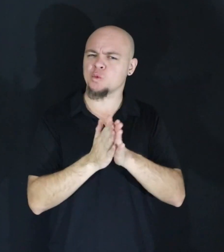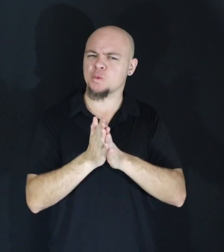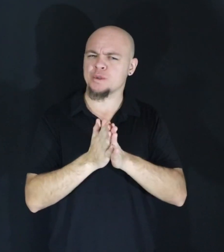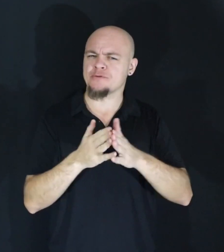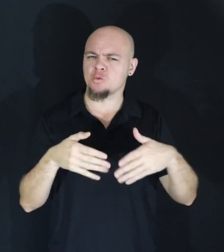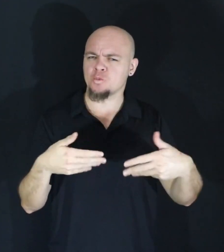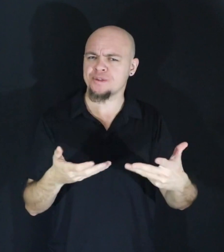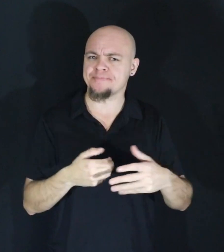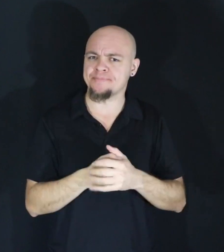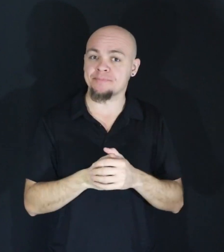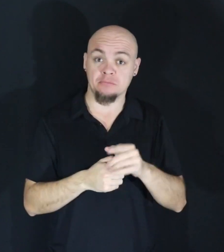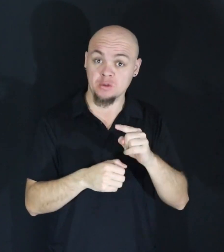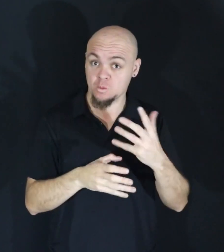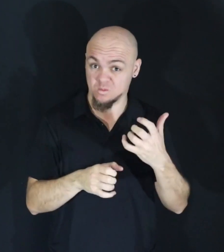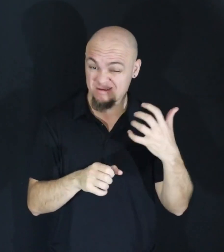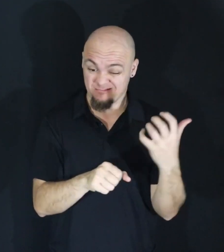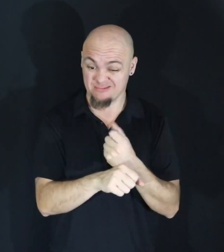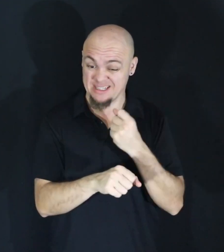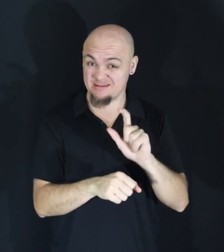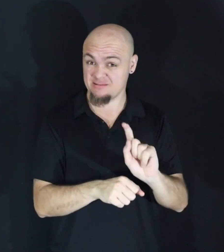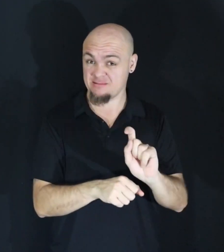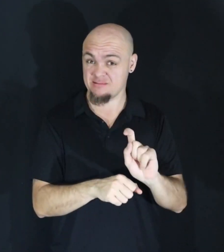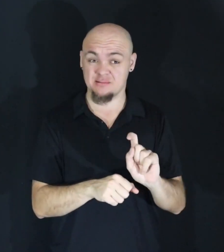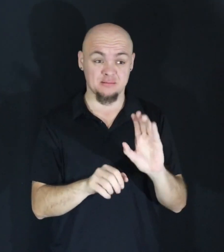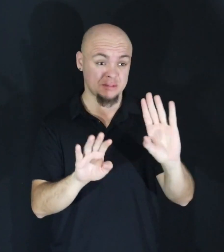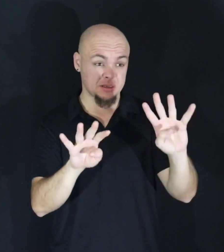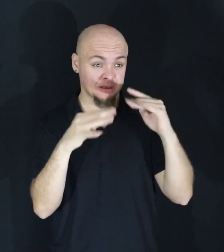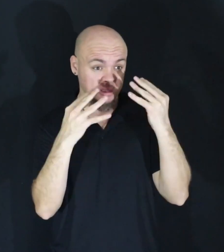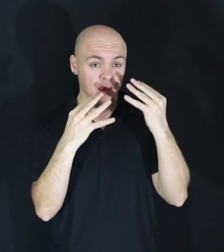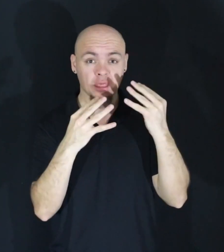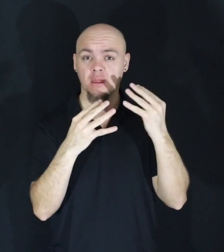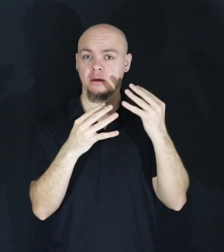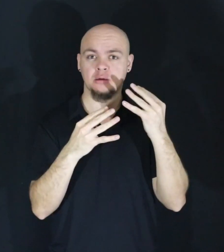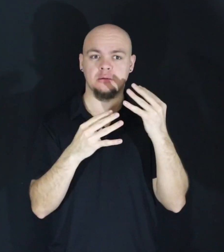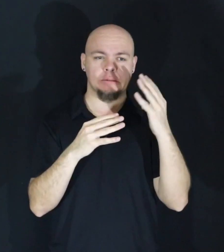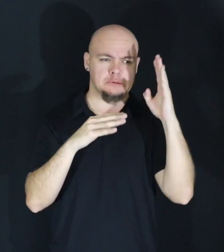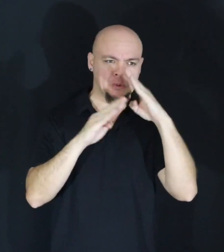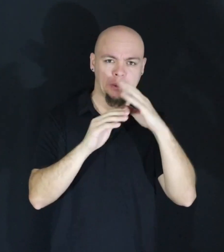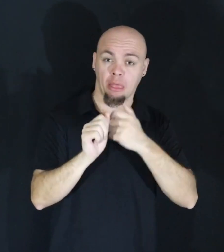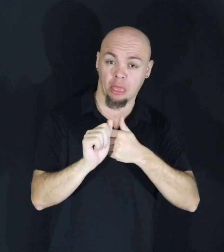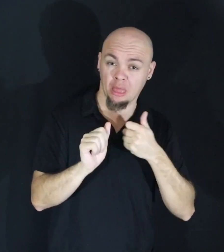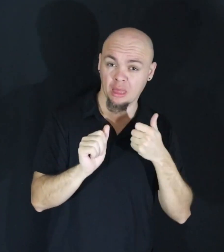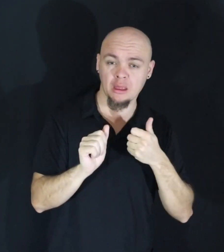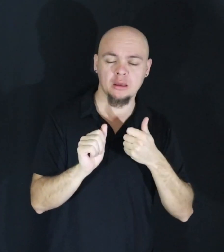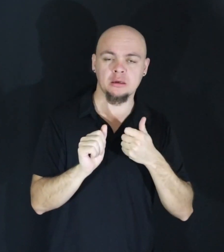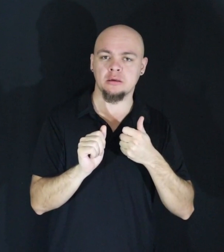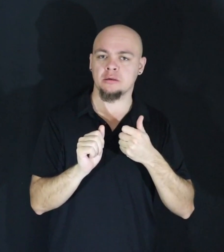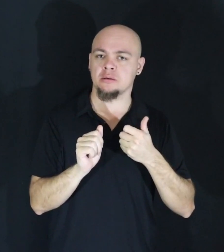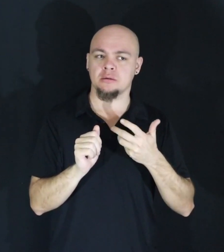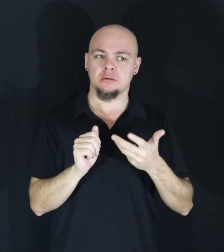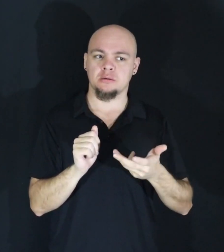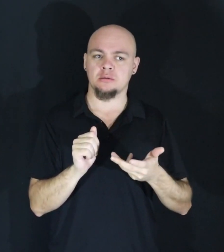Are you hoping to win, get attention, not get in trouble?